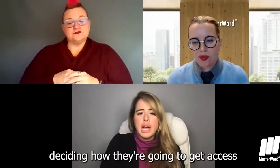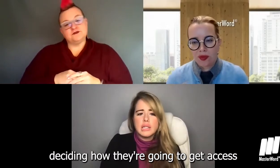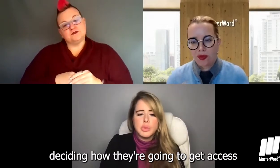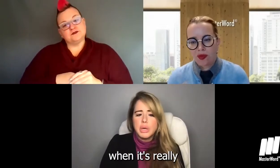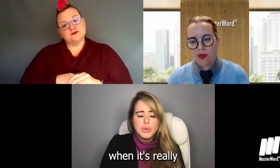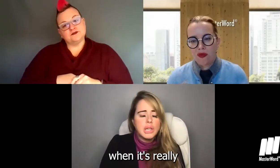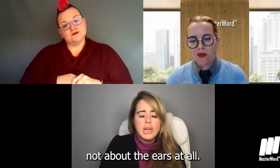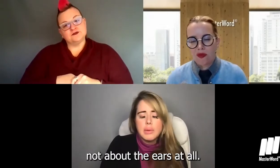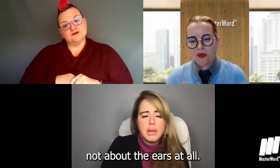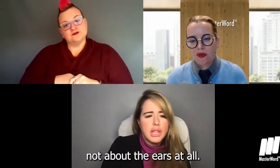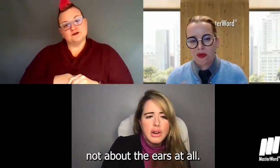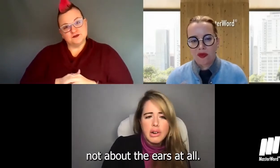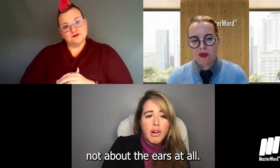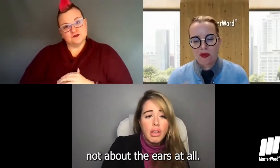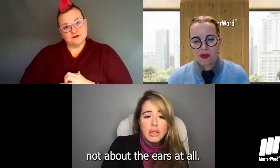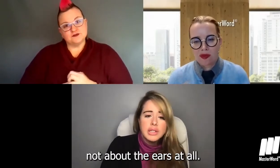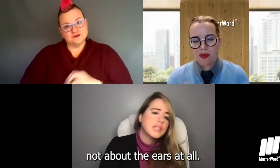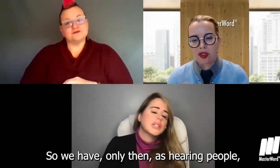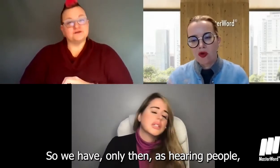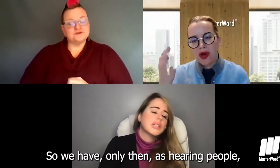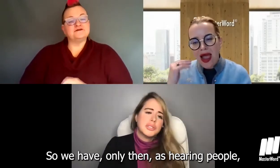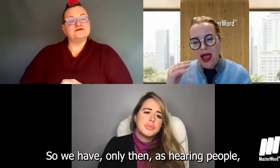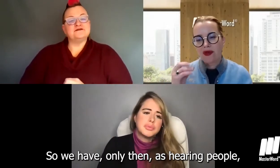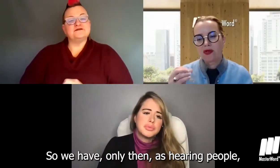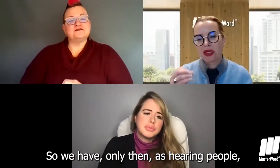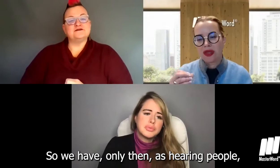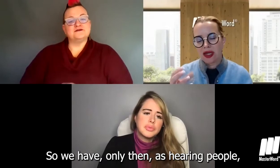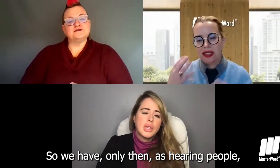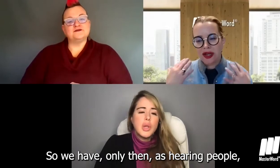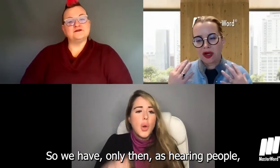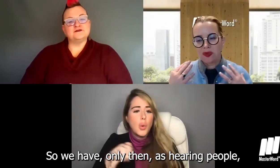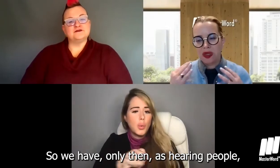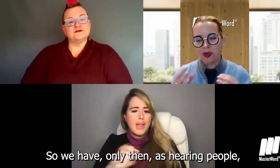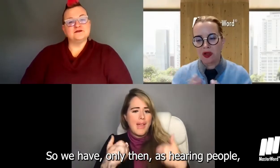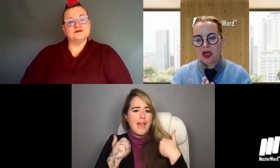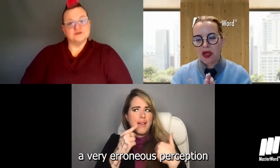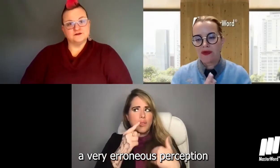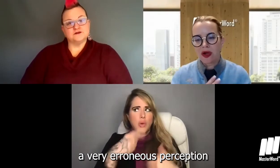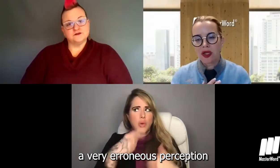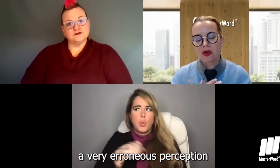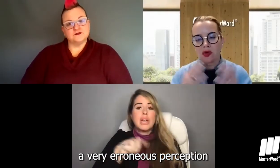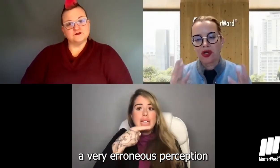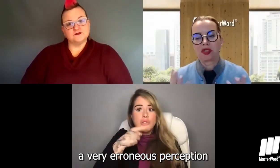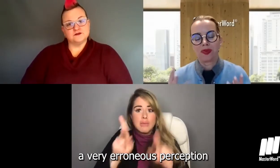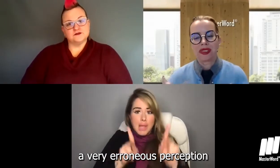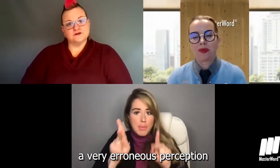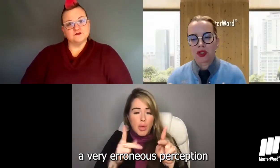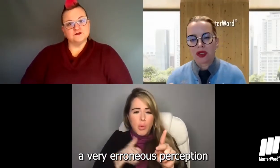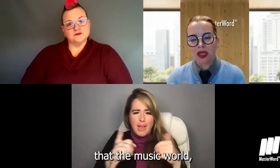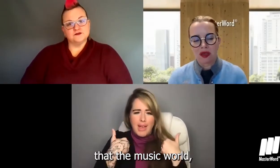access when it's really not about the ear at all. So we have only then as hearing people a very erroneous perception that the